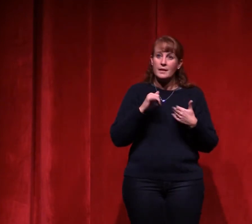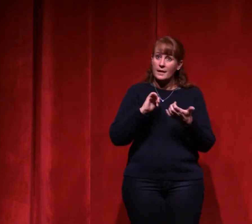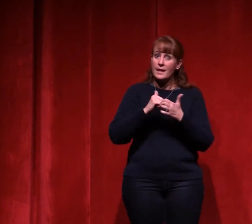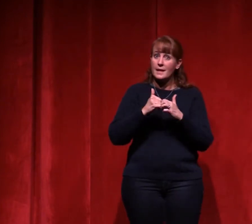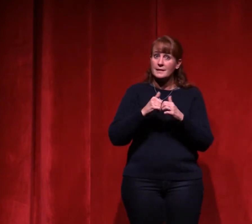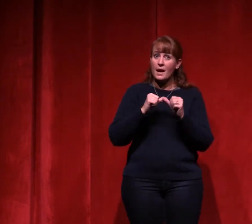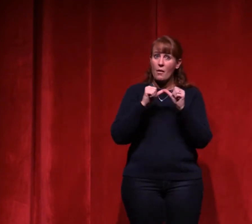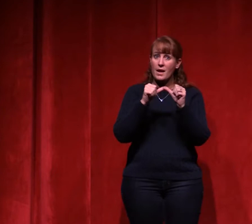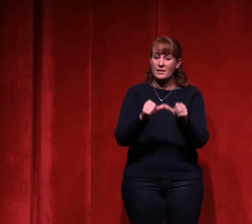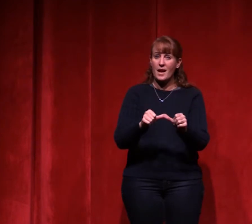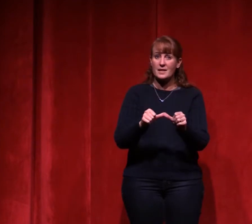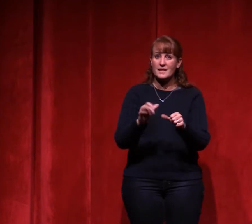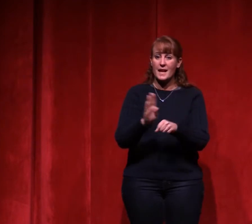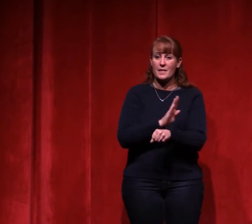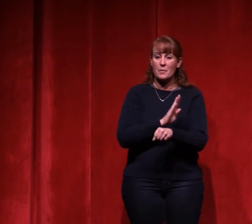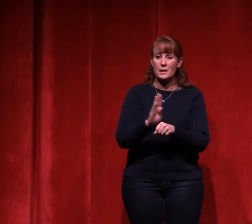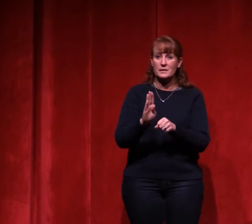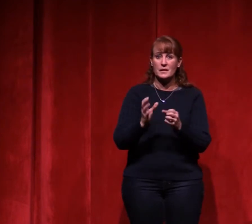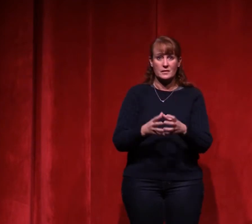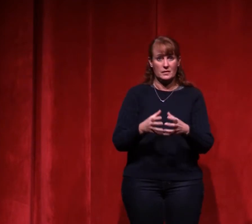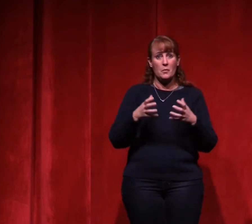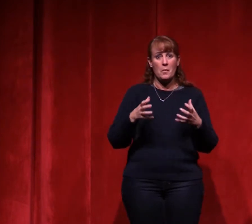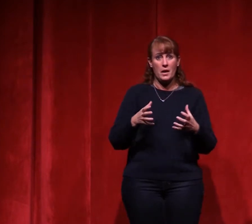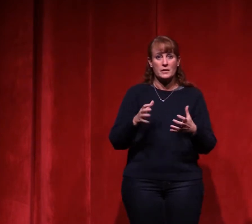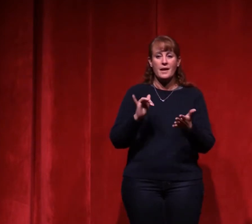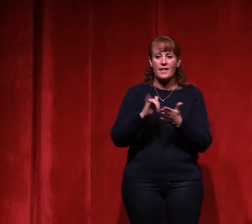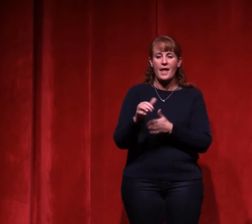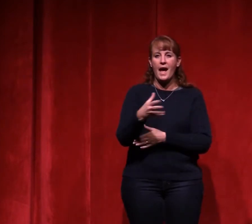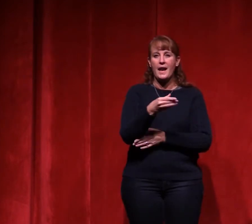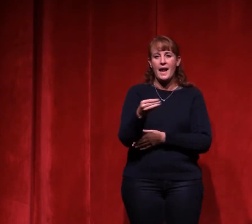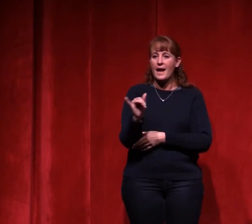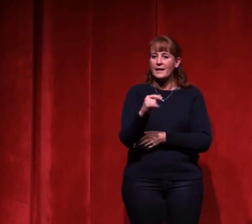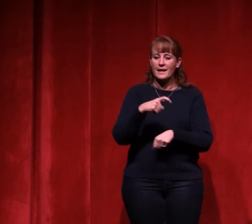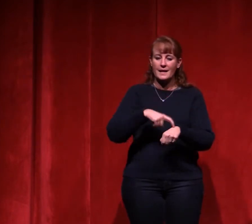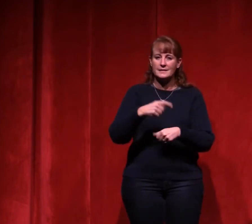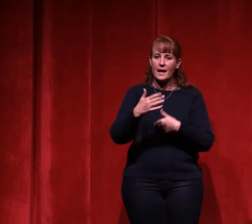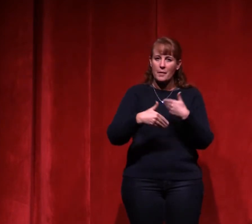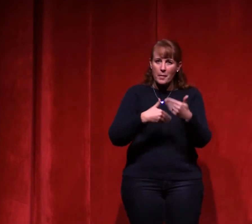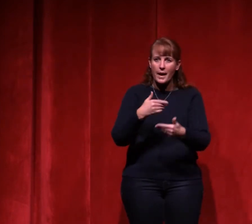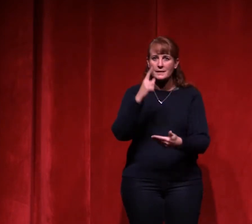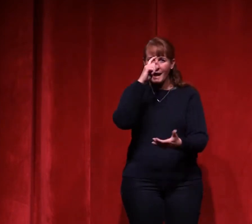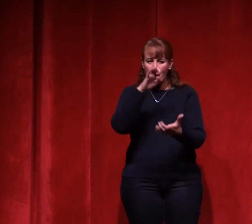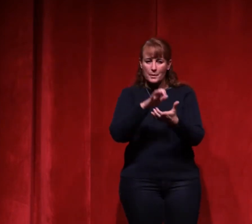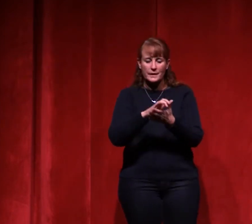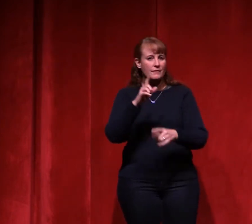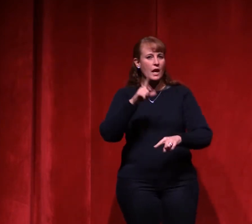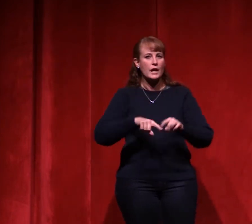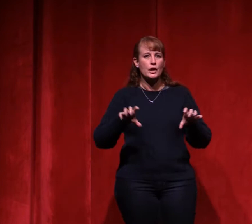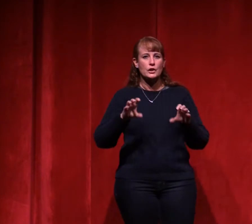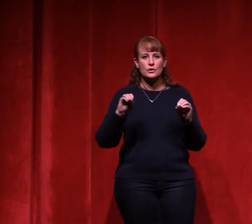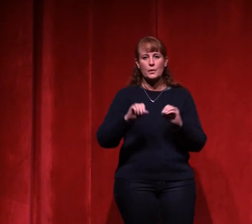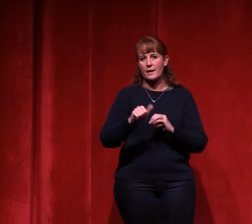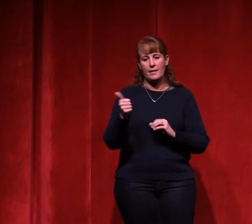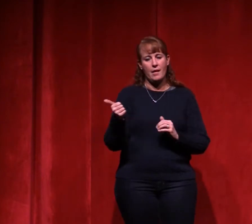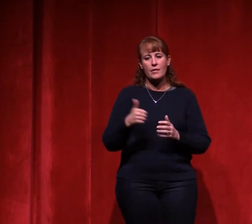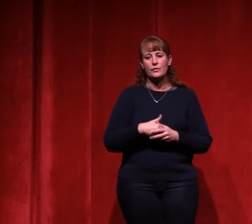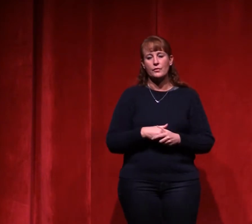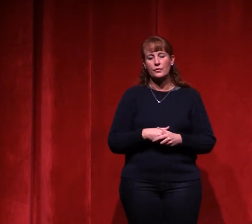how I lasted in the business as long as I did. That, and as time passed, I came to believe I wasn't capable of doing anything